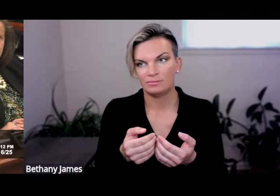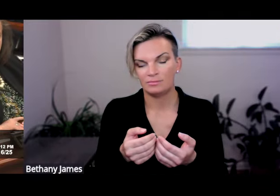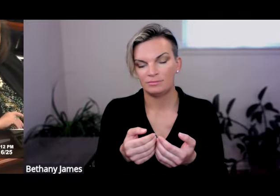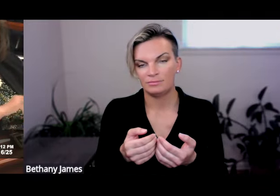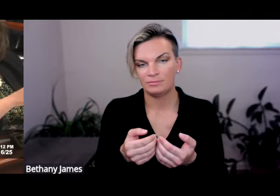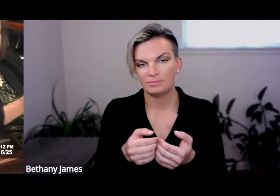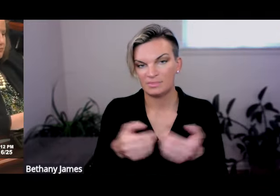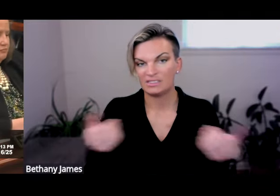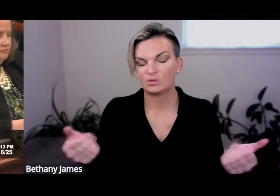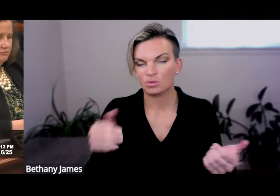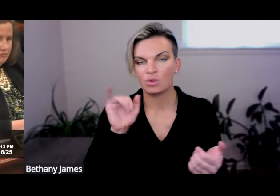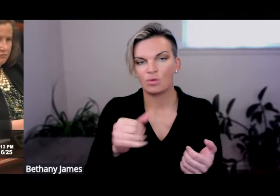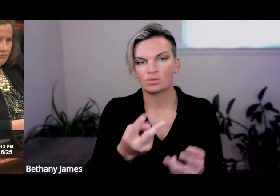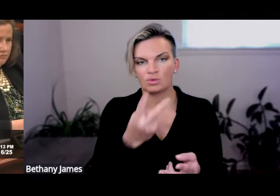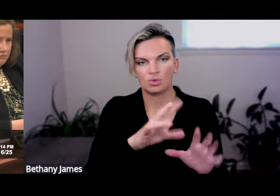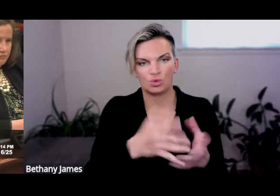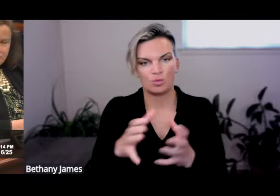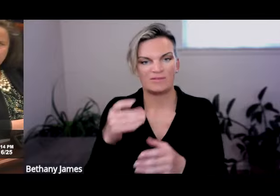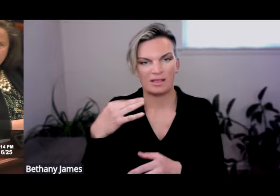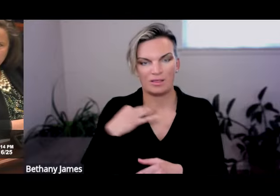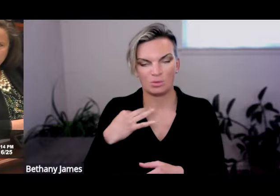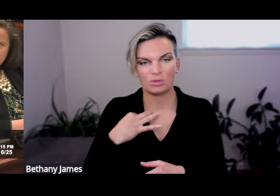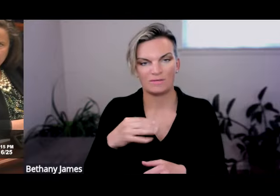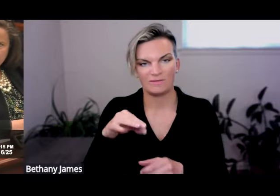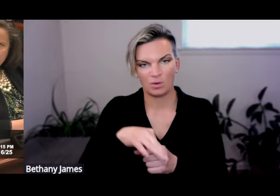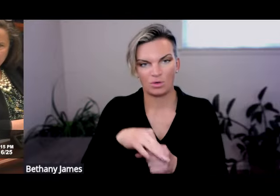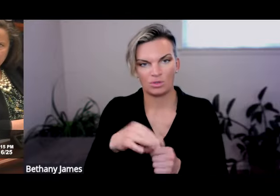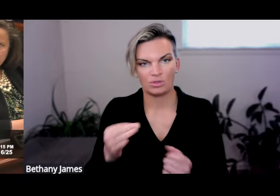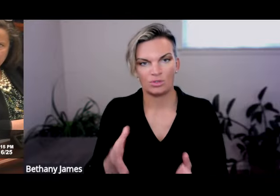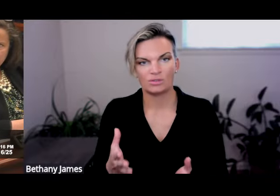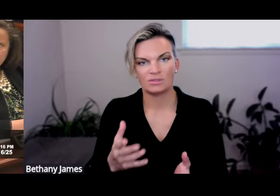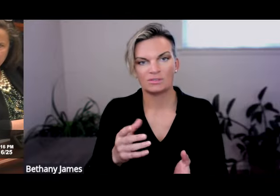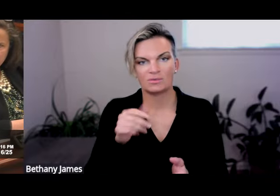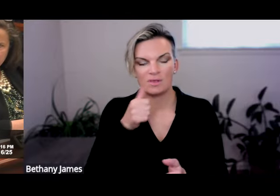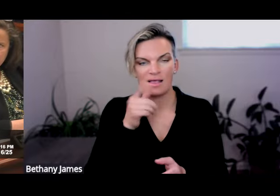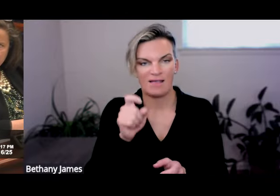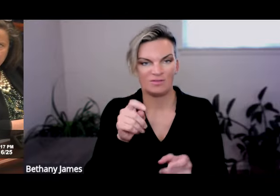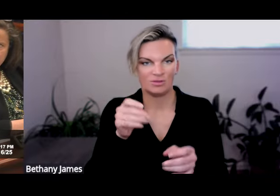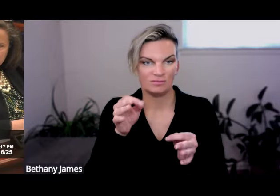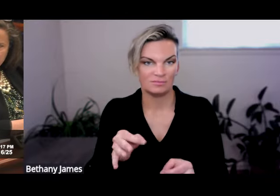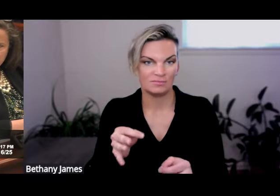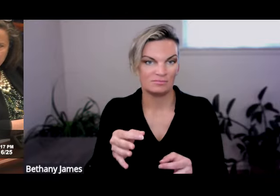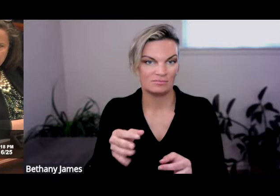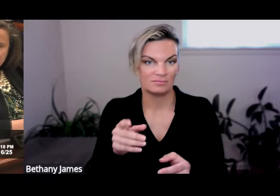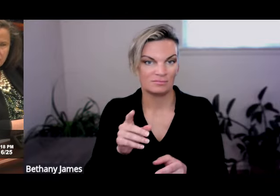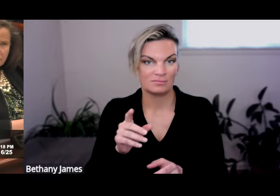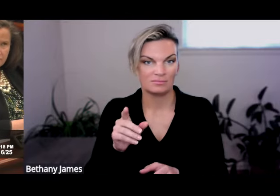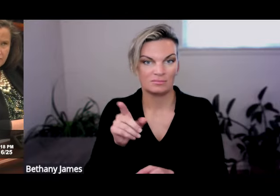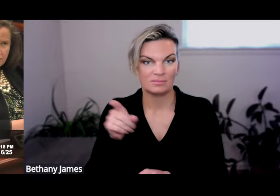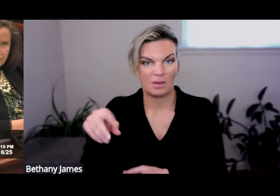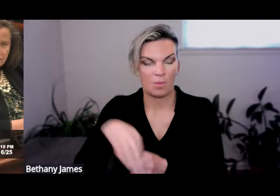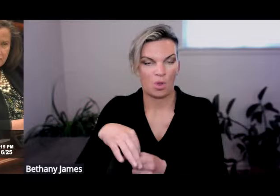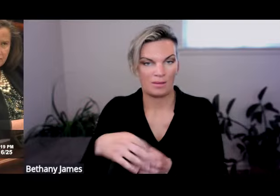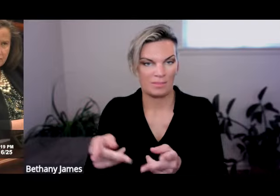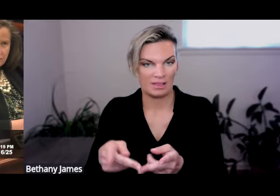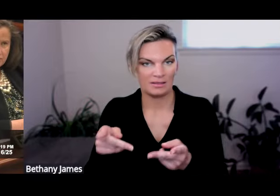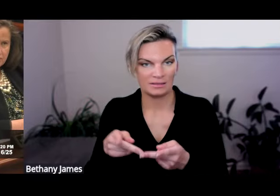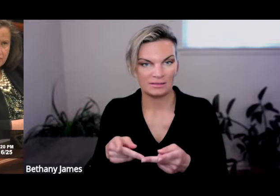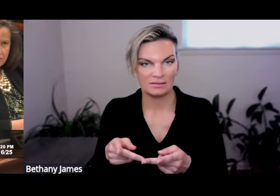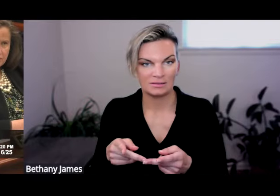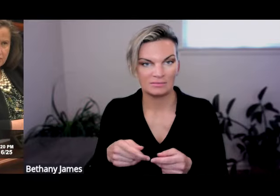eligible voters. And that's going to be a distinction that is going to have to be made in the polling place. Could I speak to